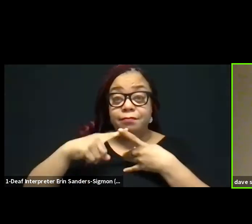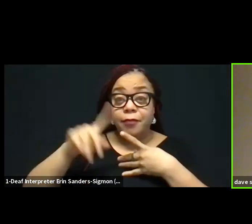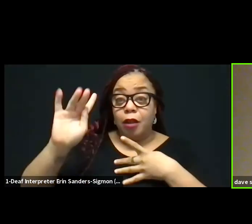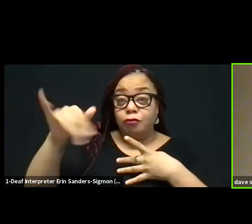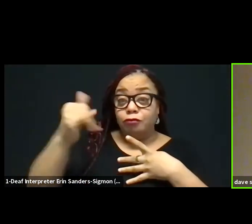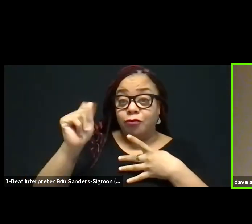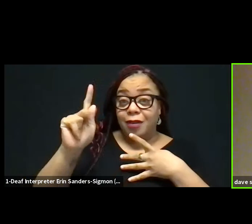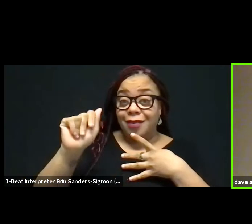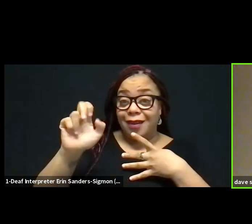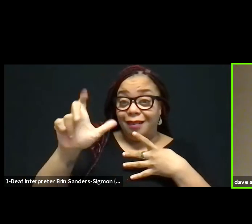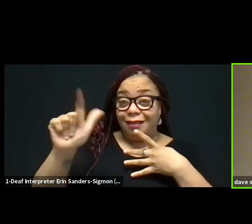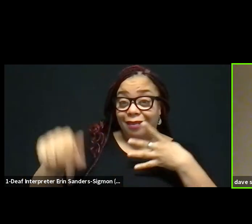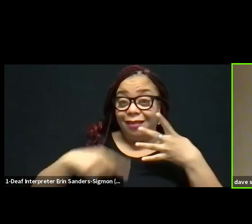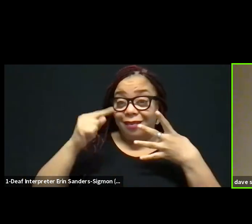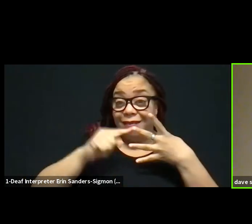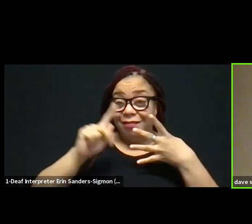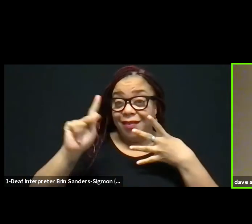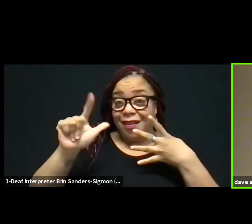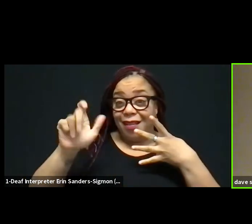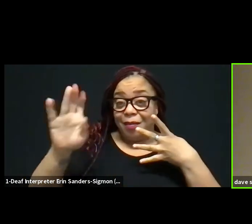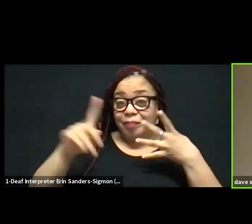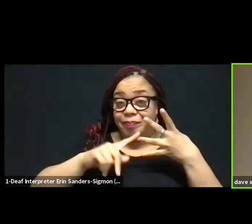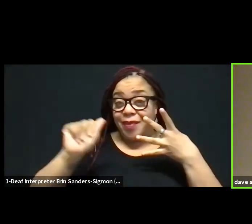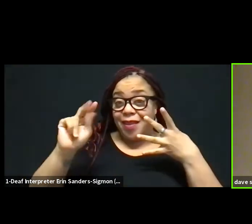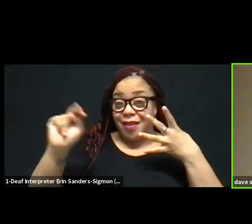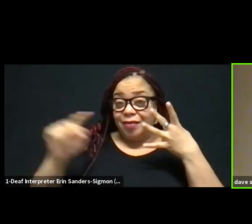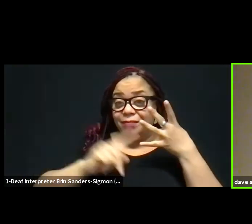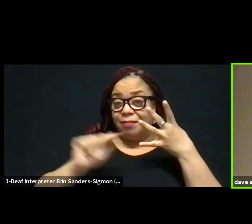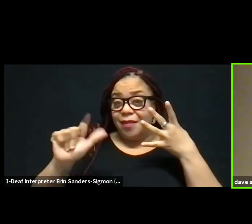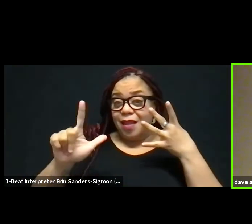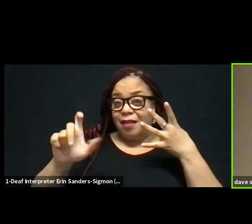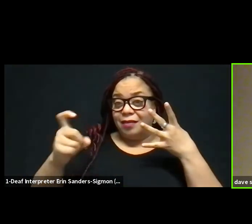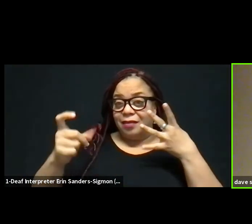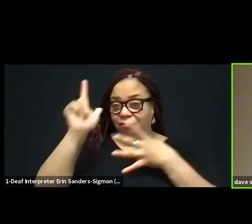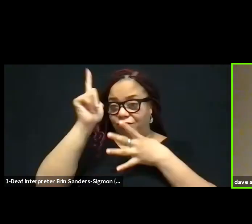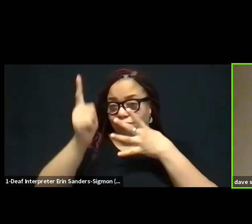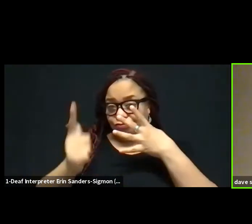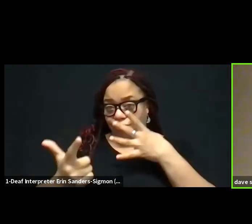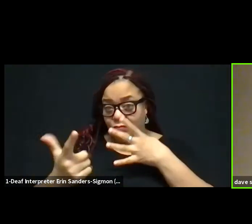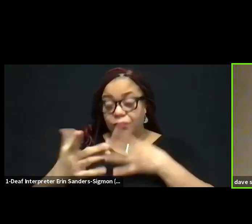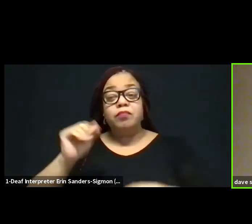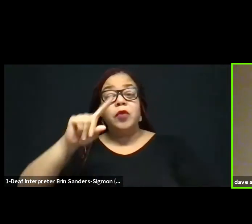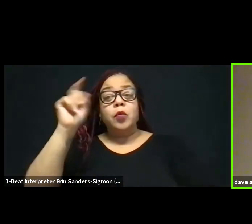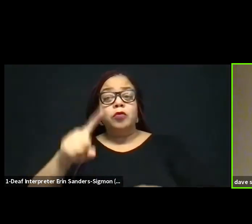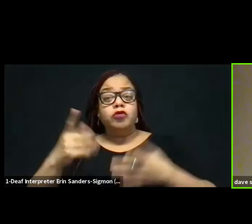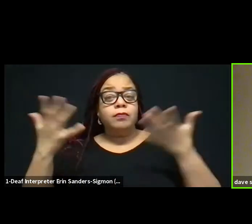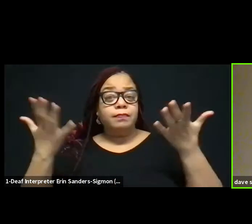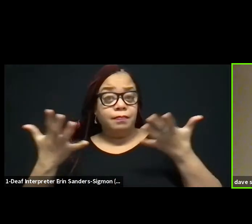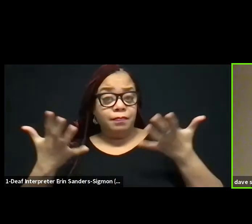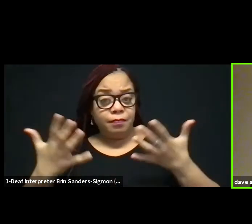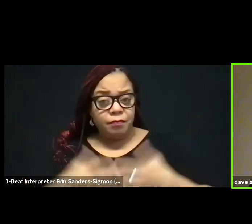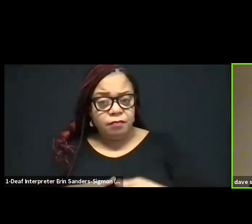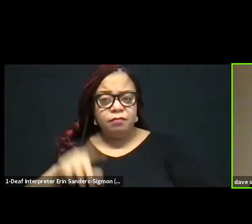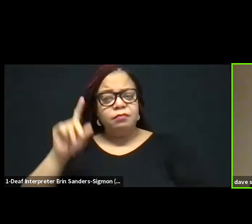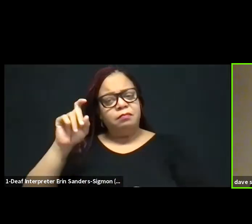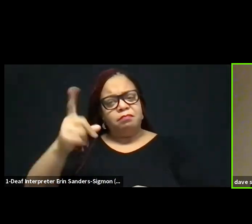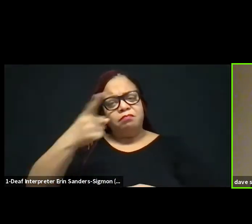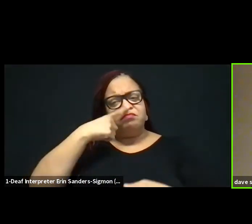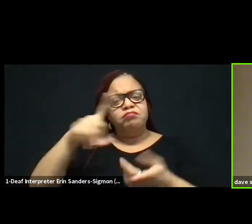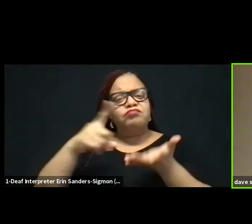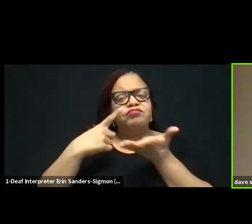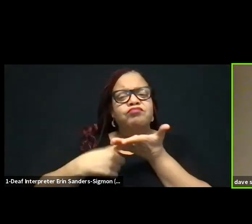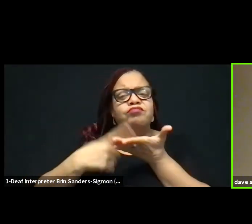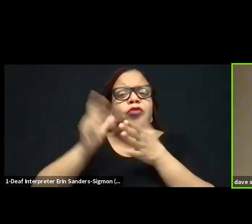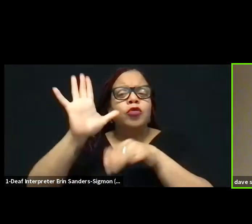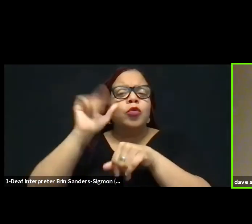talk about your work in activism and how it's been inspired by abolition? You all